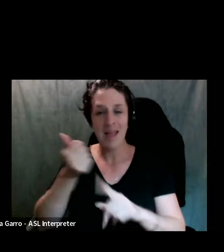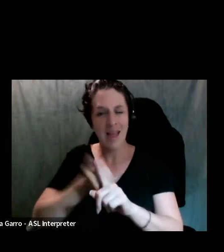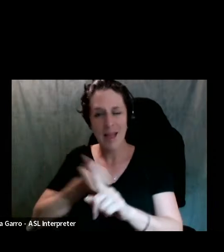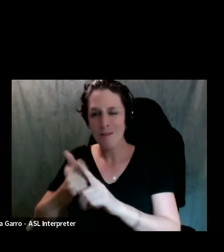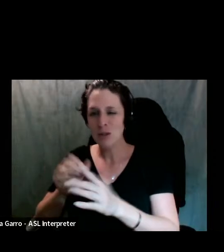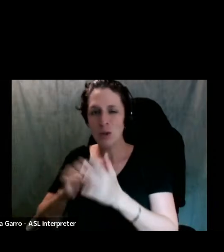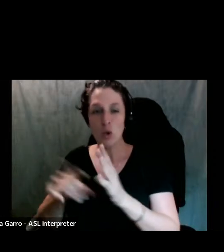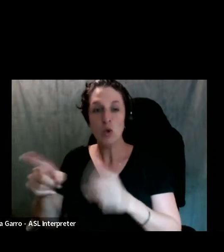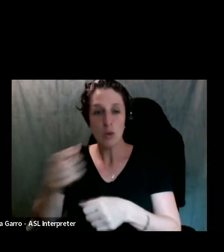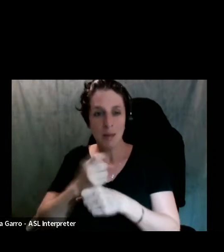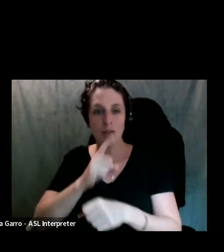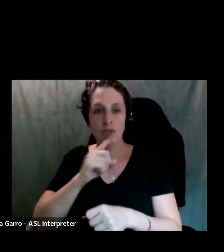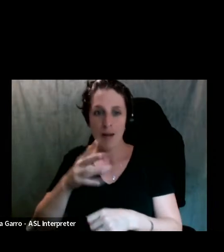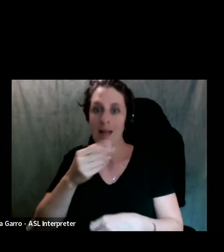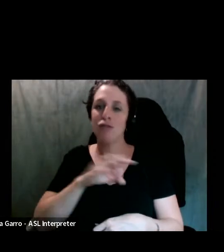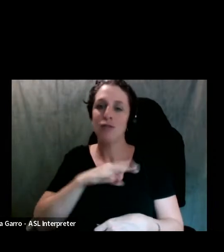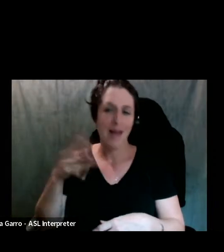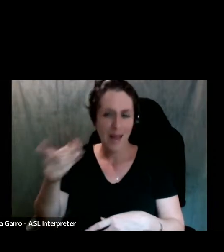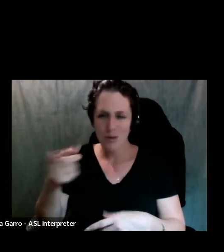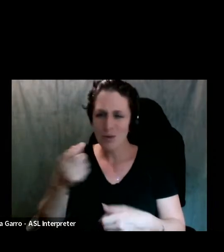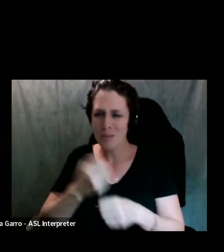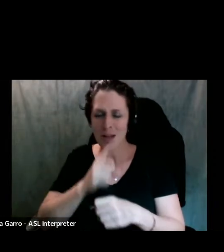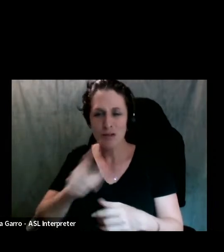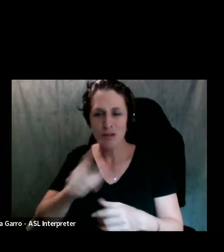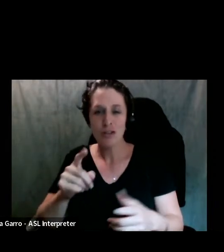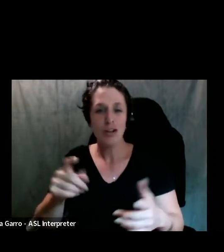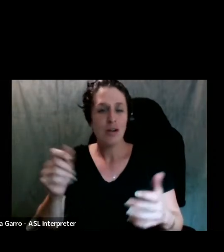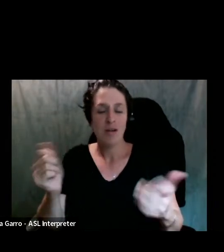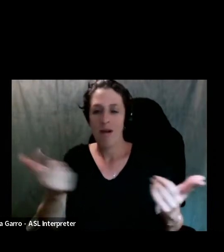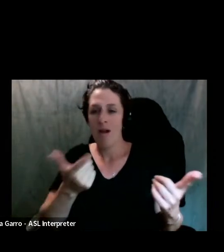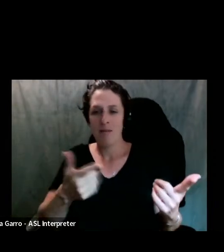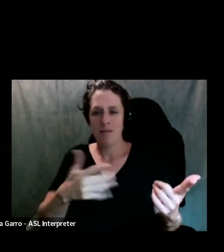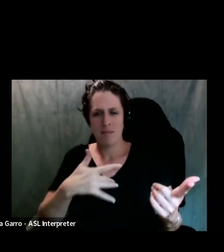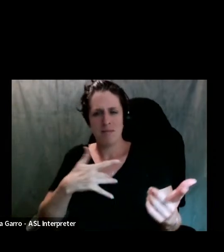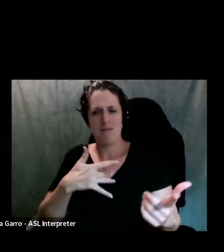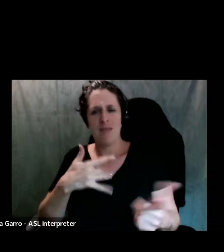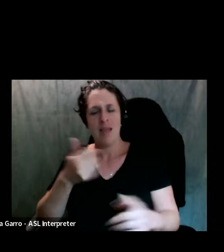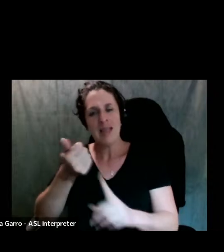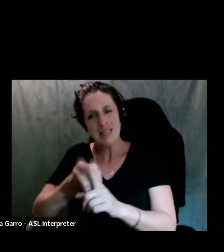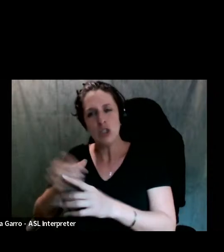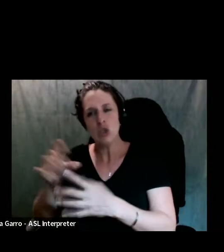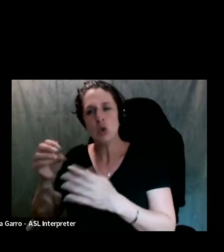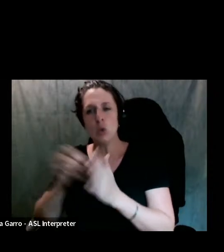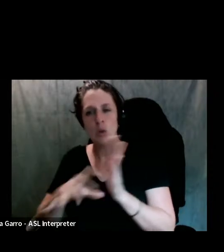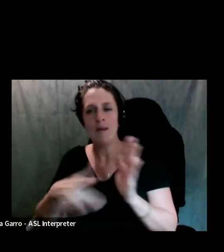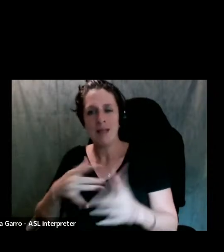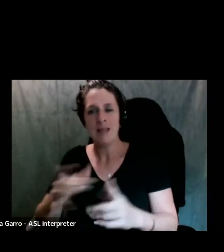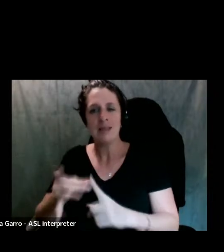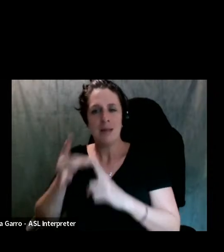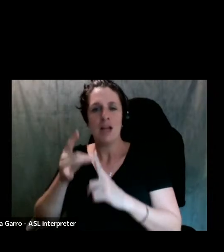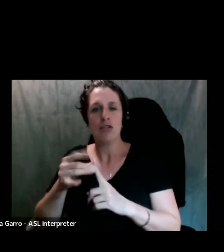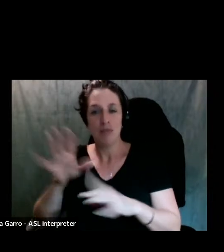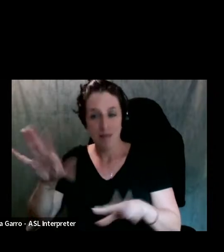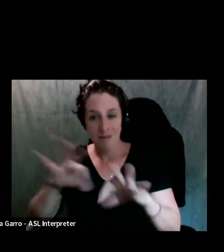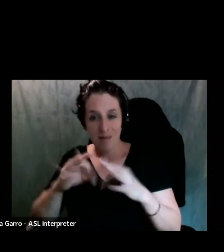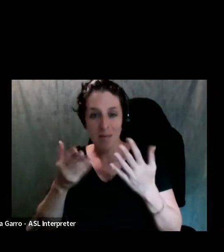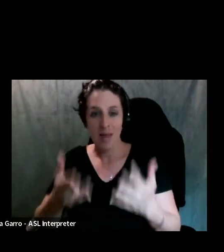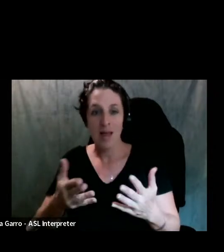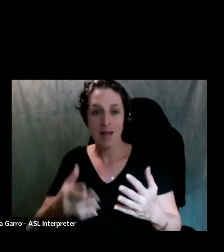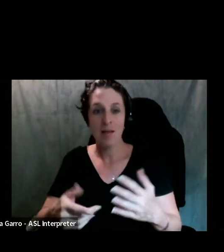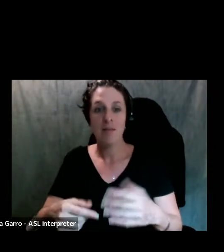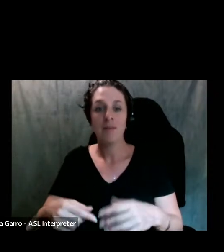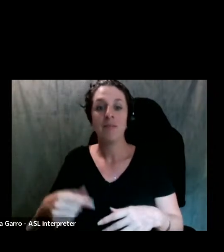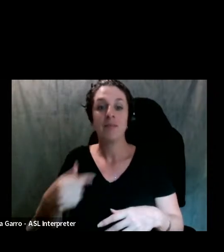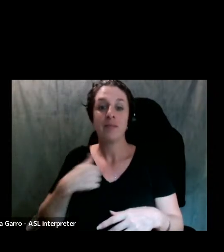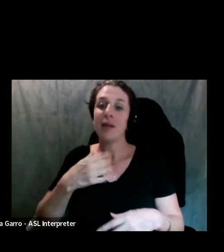your staff, your wonderful staff made sure every student felt special and their families were there. This is where I wish I was a